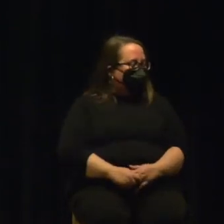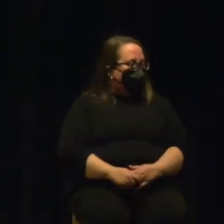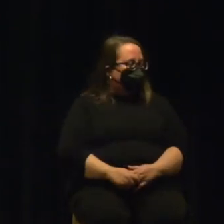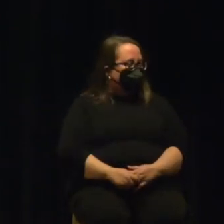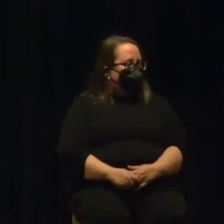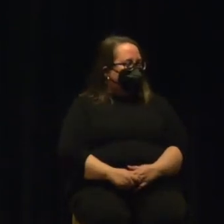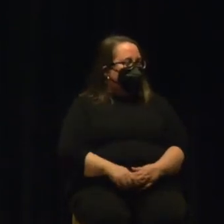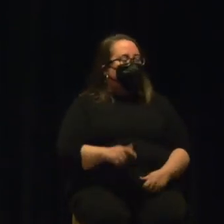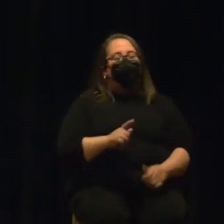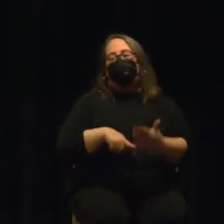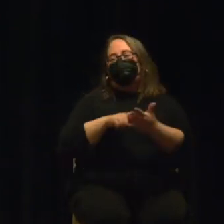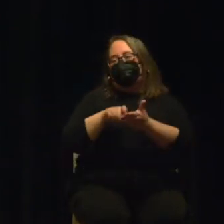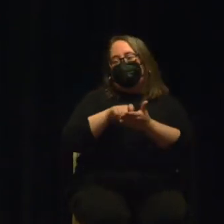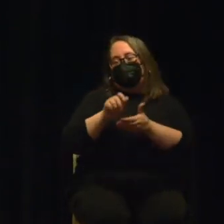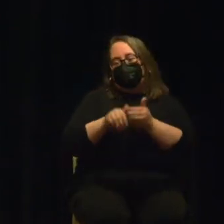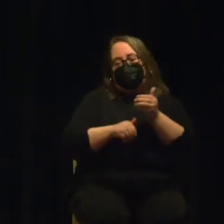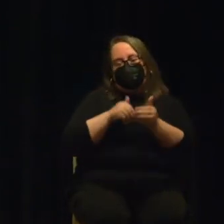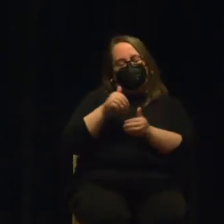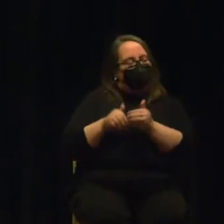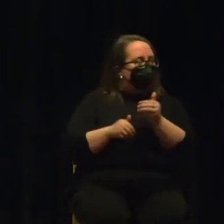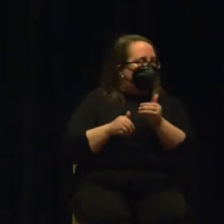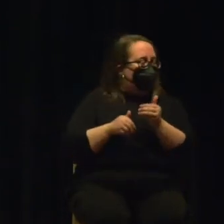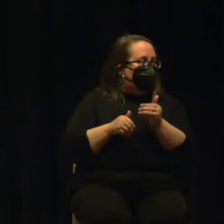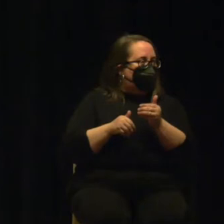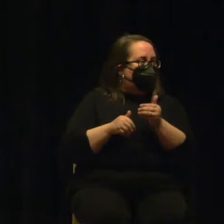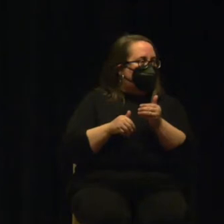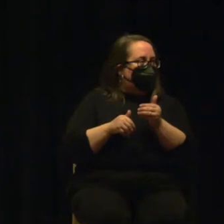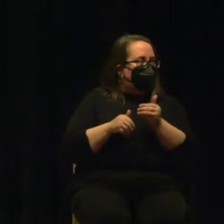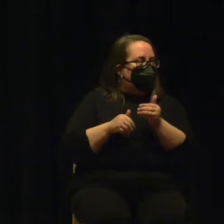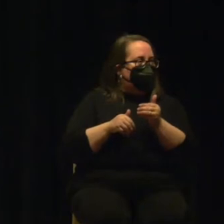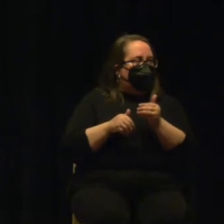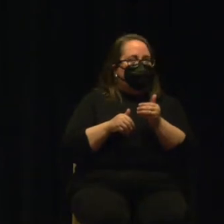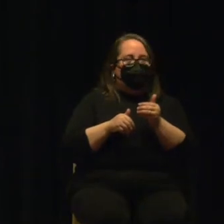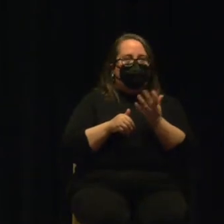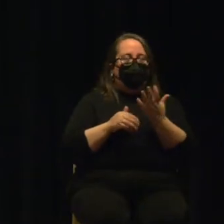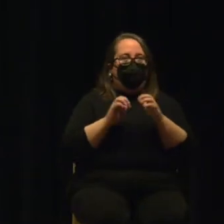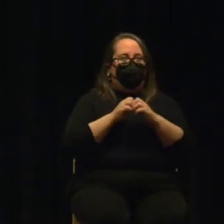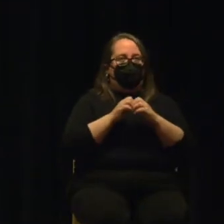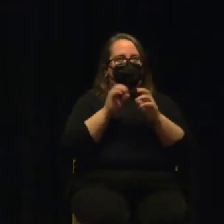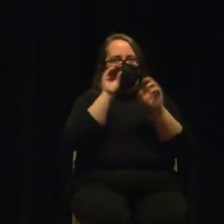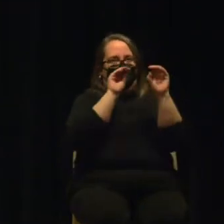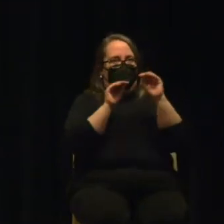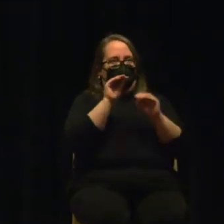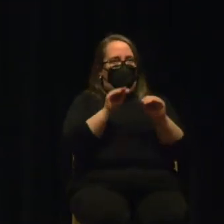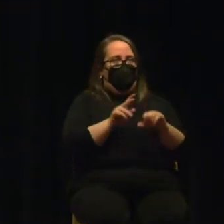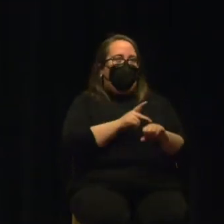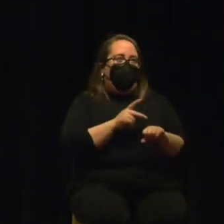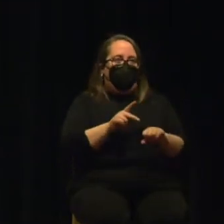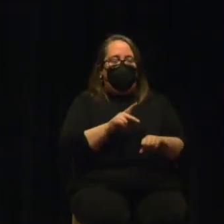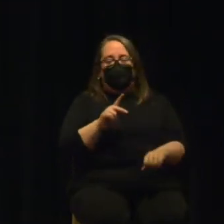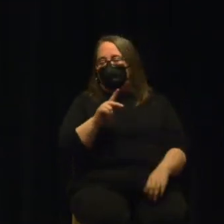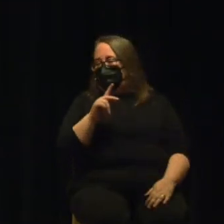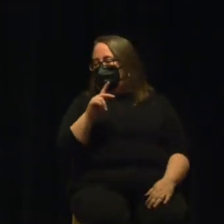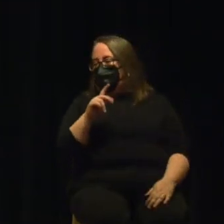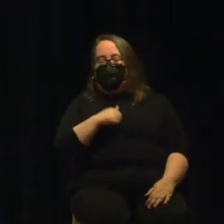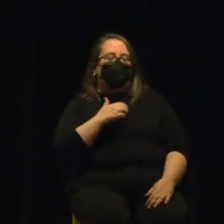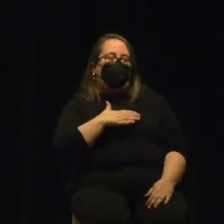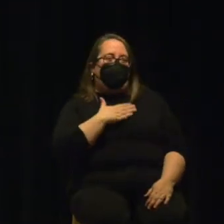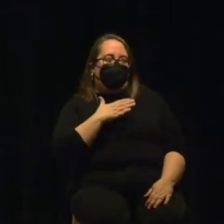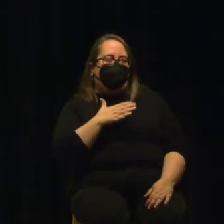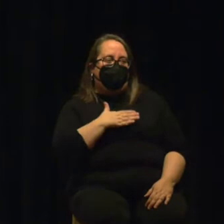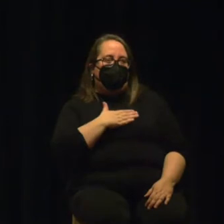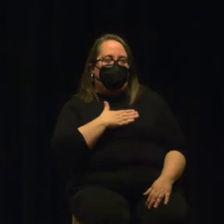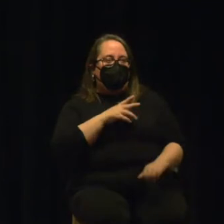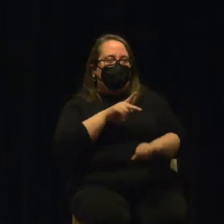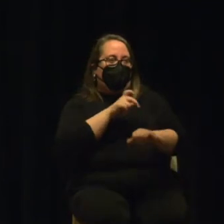What is your writing process as you approach the structure of your poems? Oh, yeah. That's really great. I'm glad that the